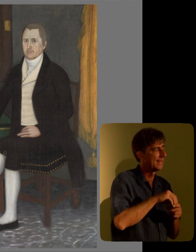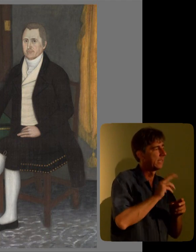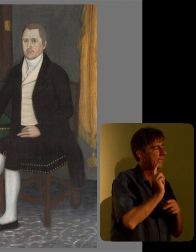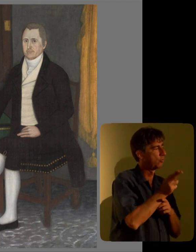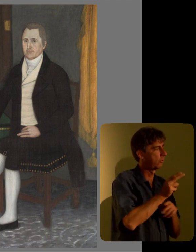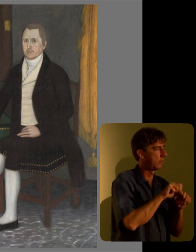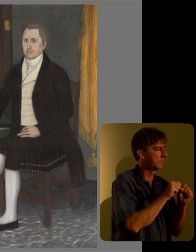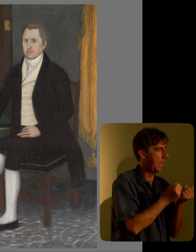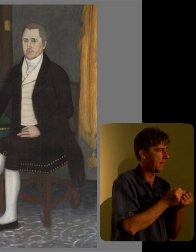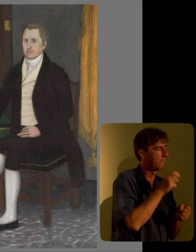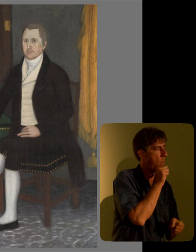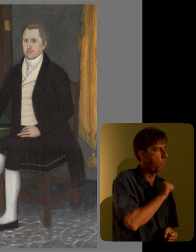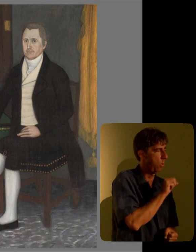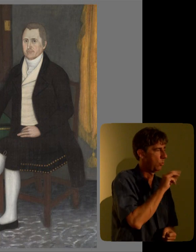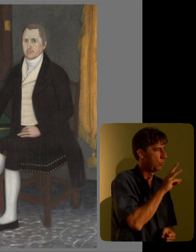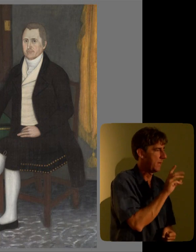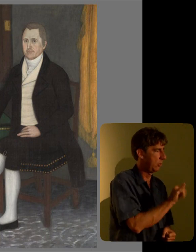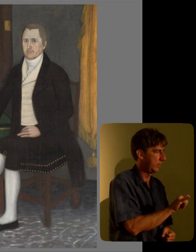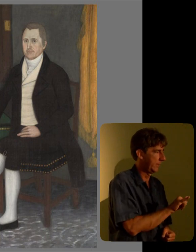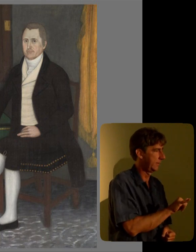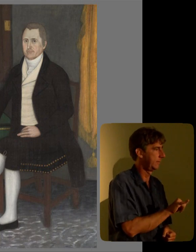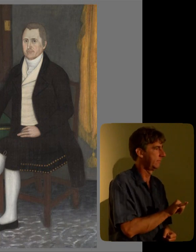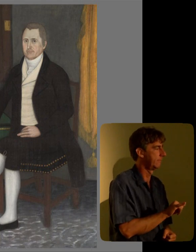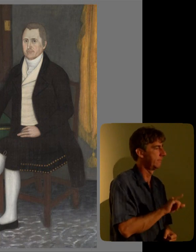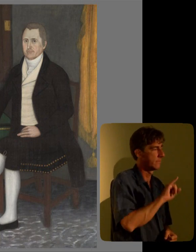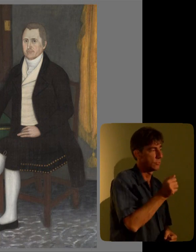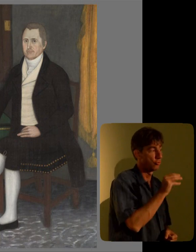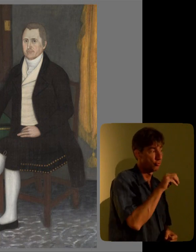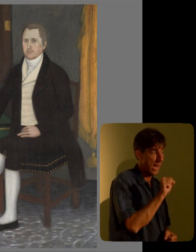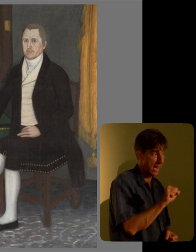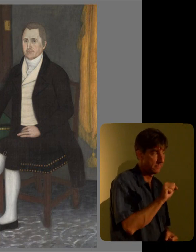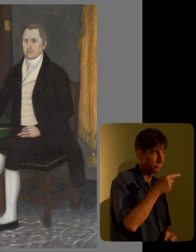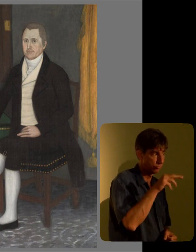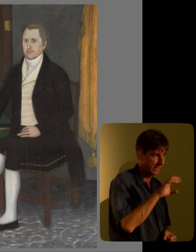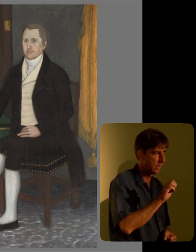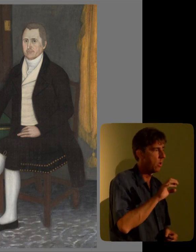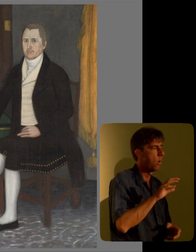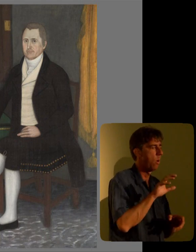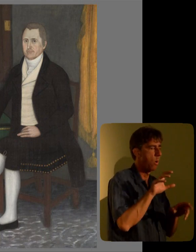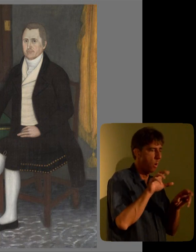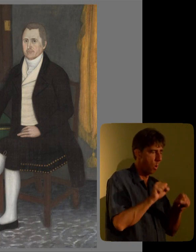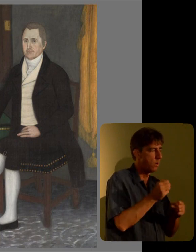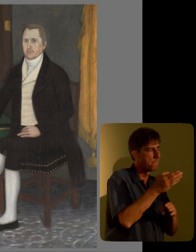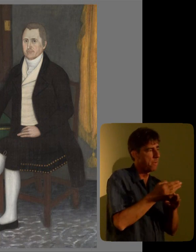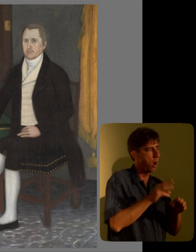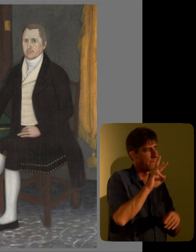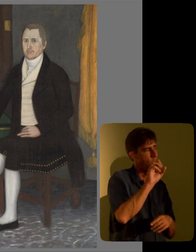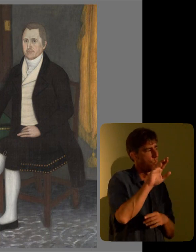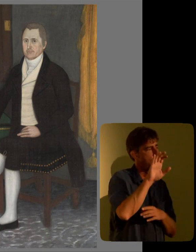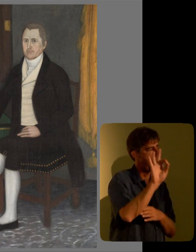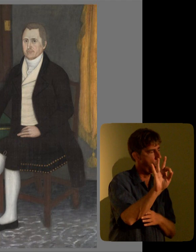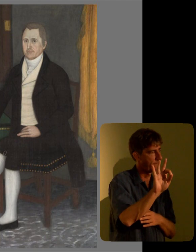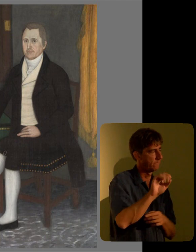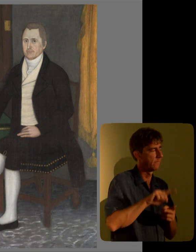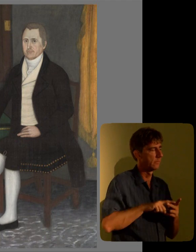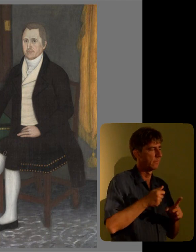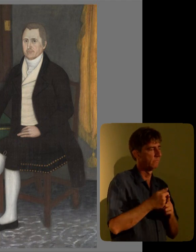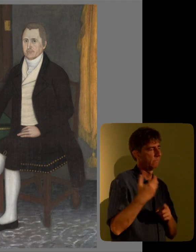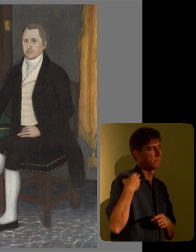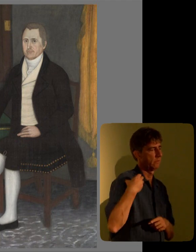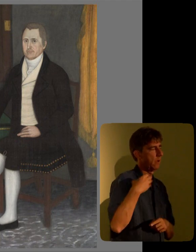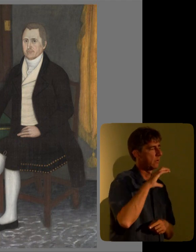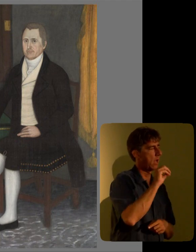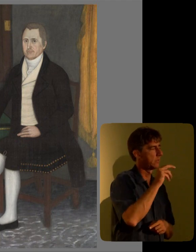Society of Old Newbury. James Prince owned part of the Newburyport Wharf and was a customs official. He also had interests